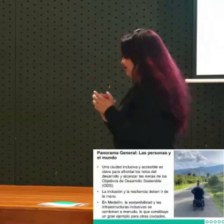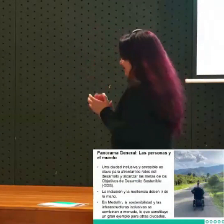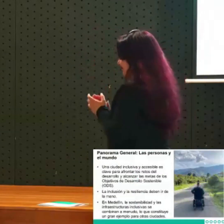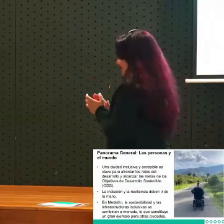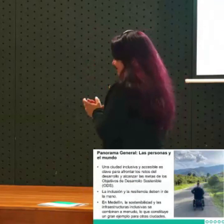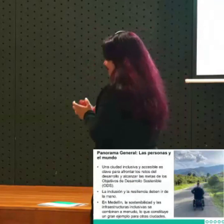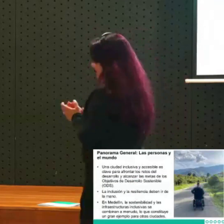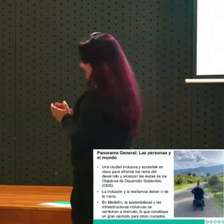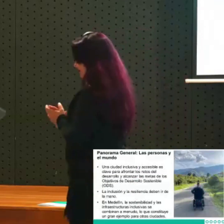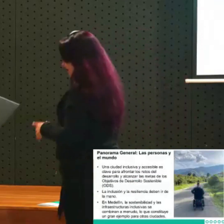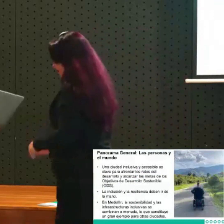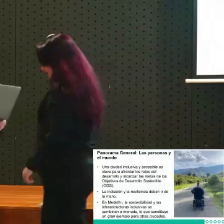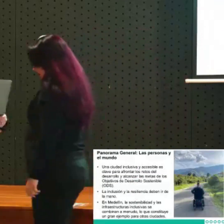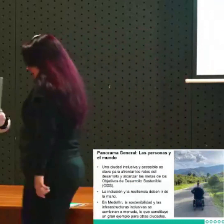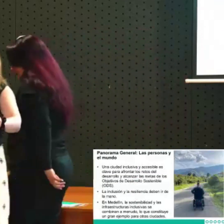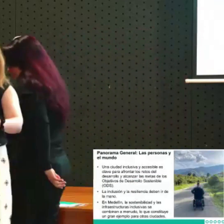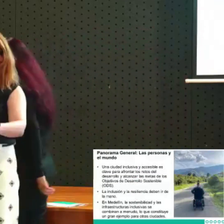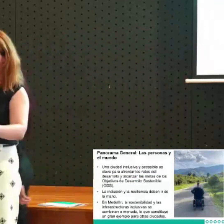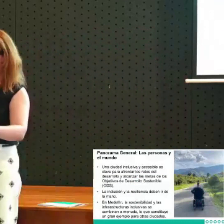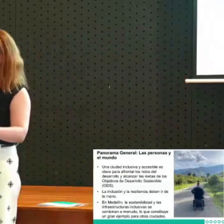floor, ma'am.